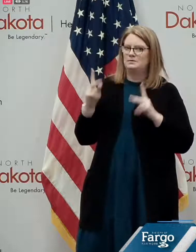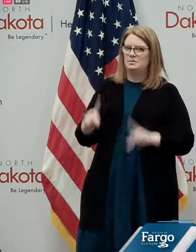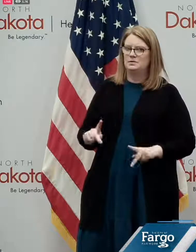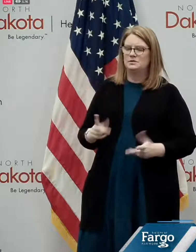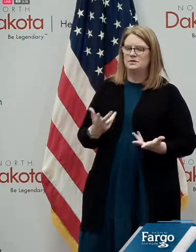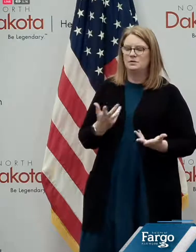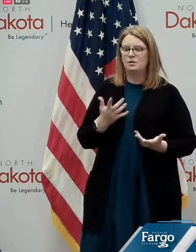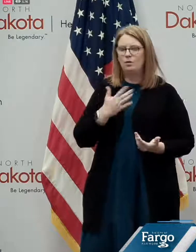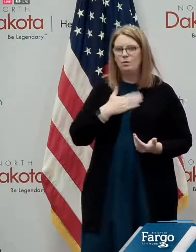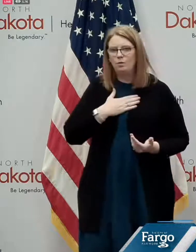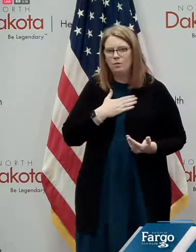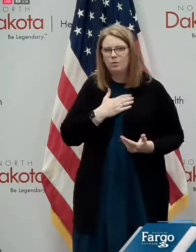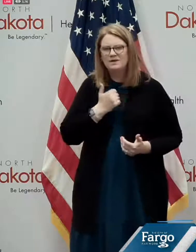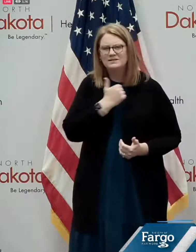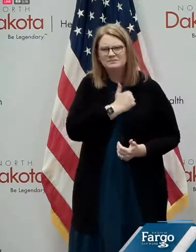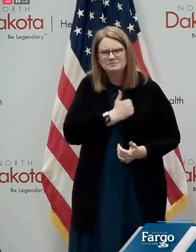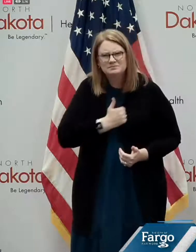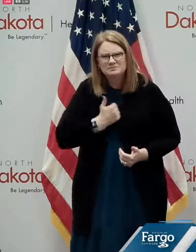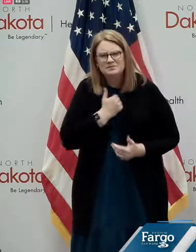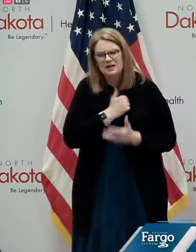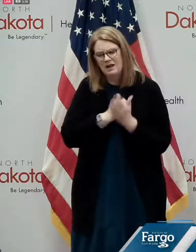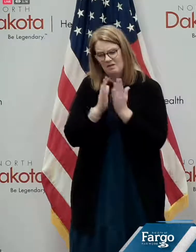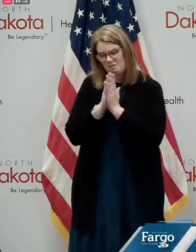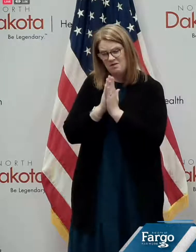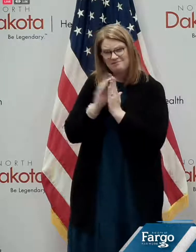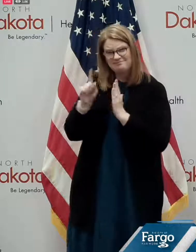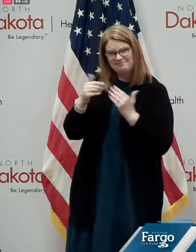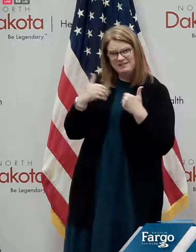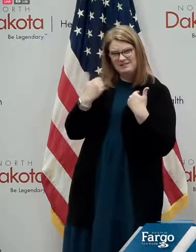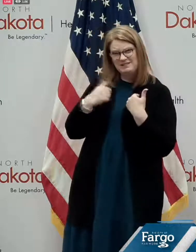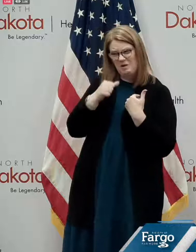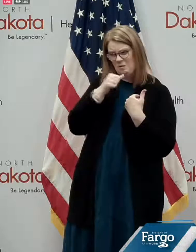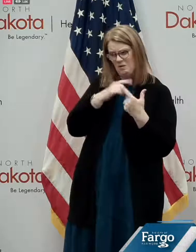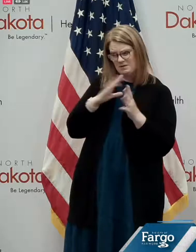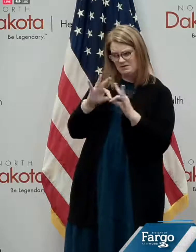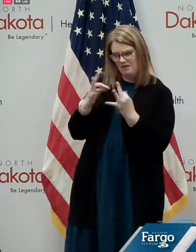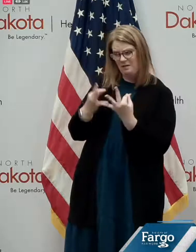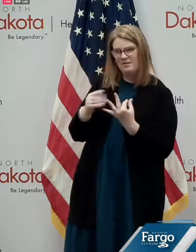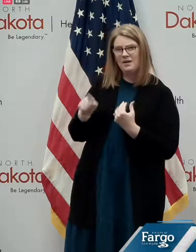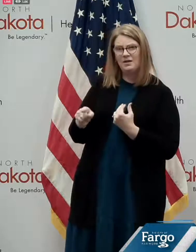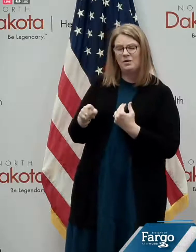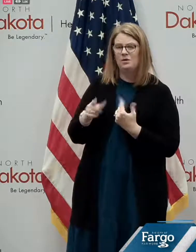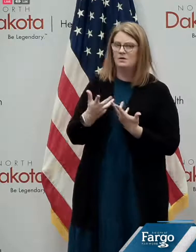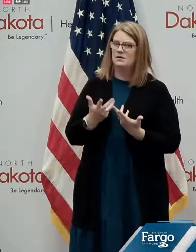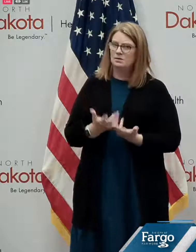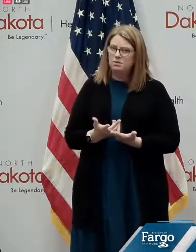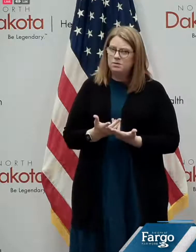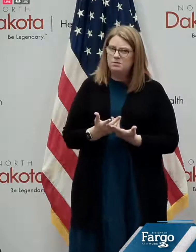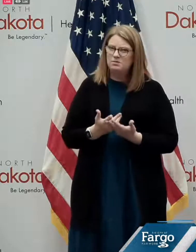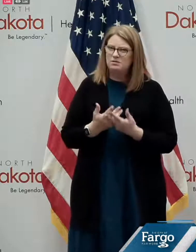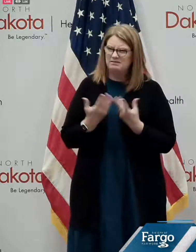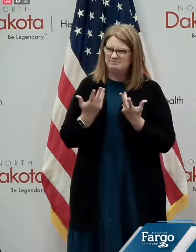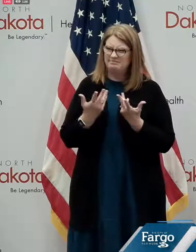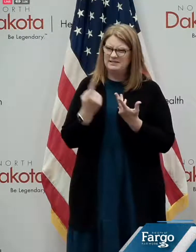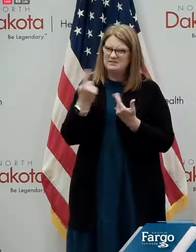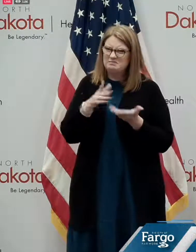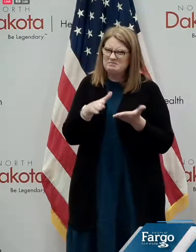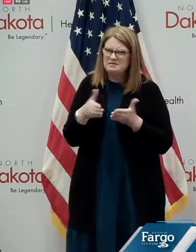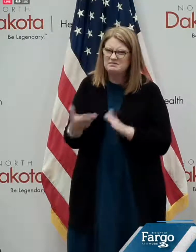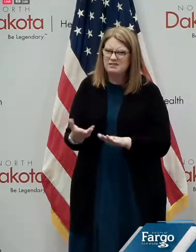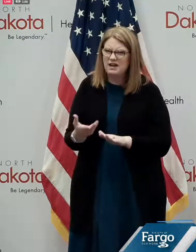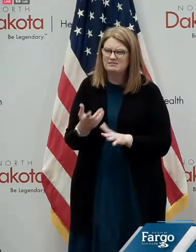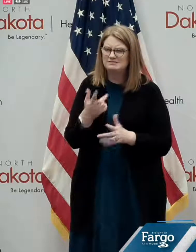deepest condolences and prayers go out to this young woman's family. Losing a loved one's never easy, especially when you lose someone so